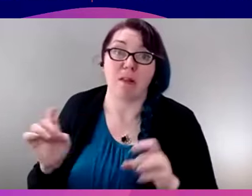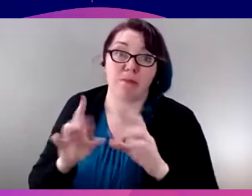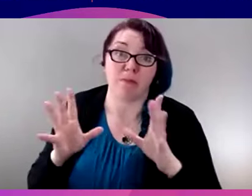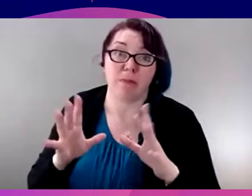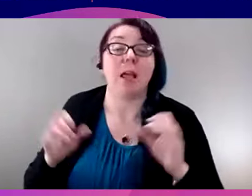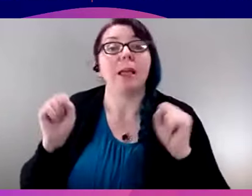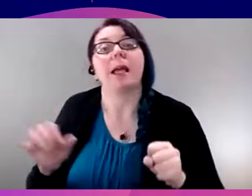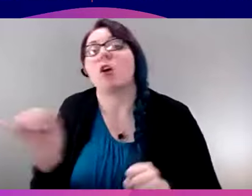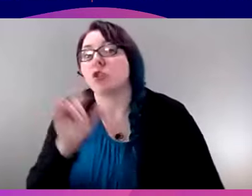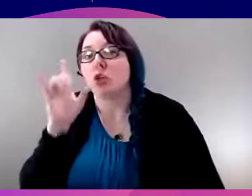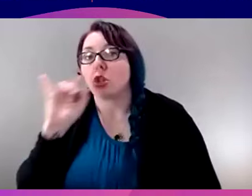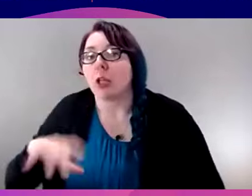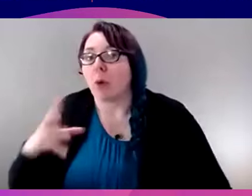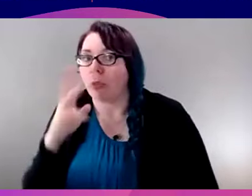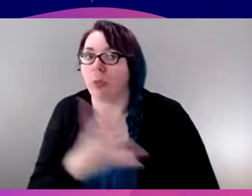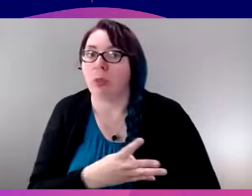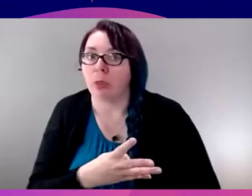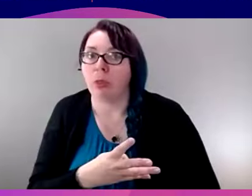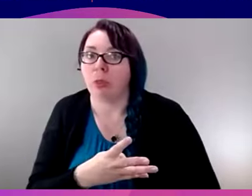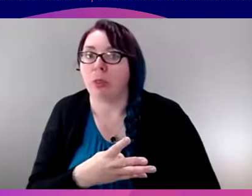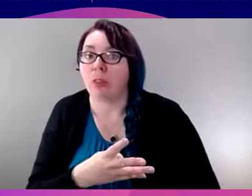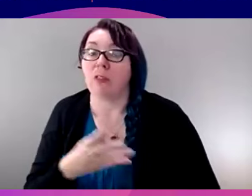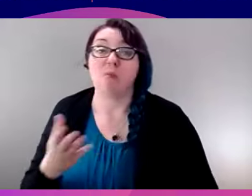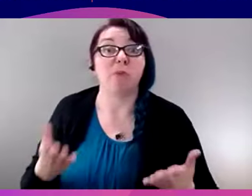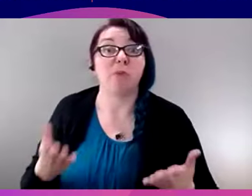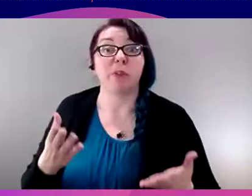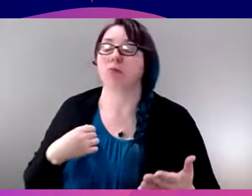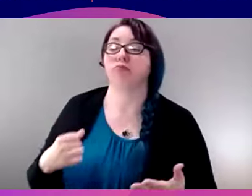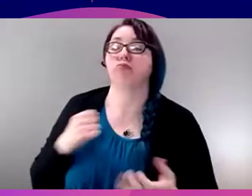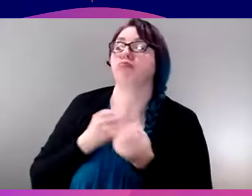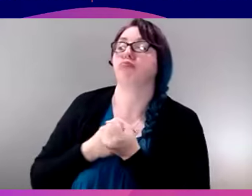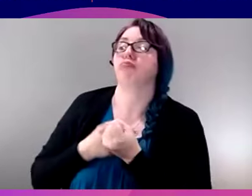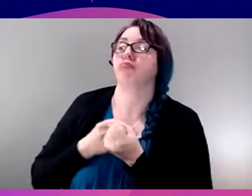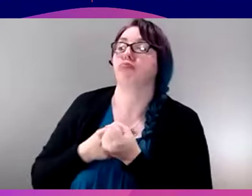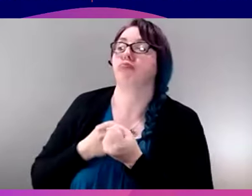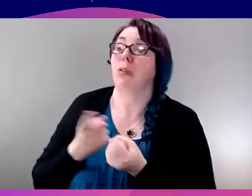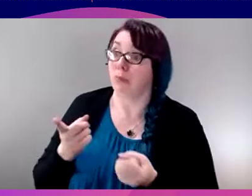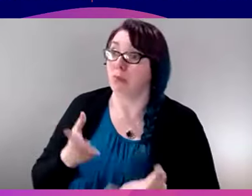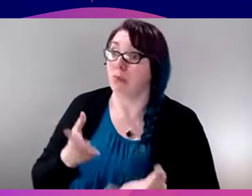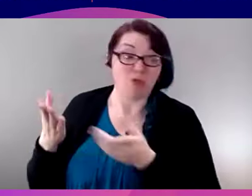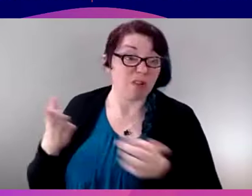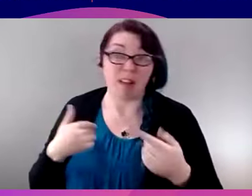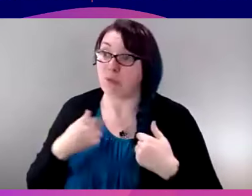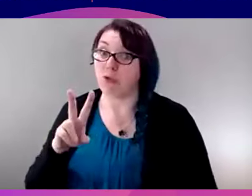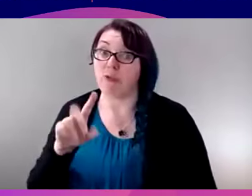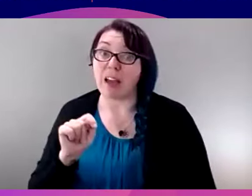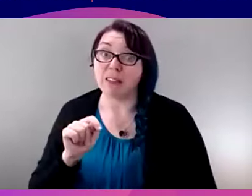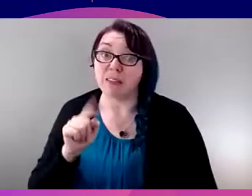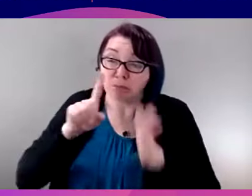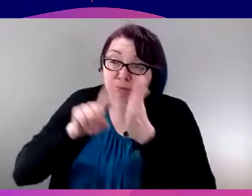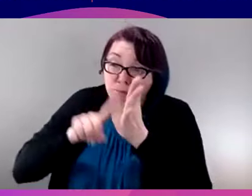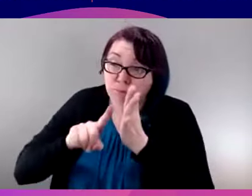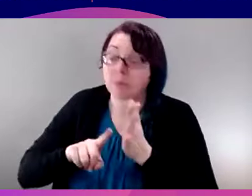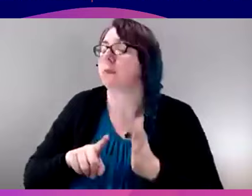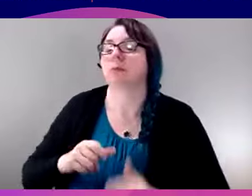neglect. So that could include refusing to support the survivor in taking the animal to the vet or access food and resources